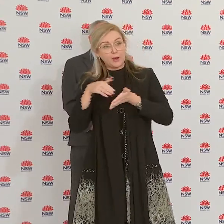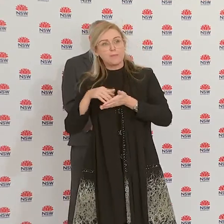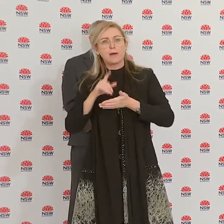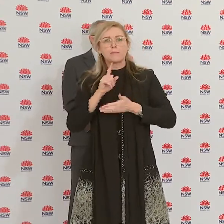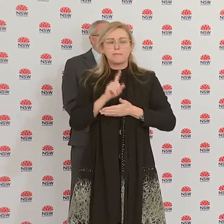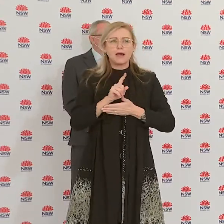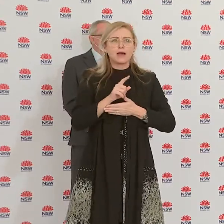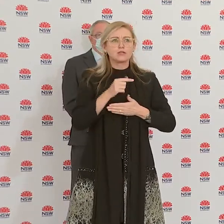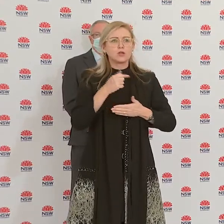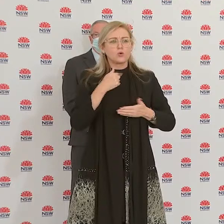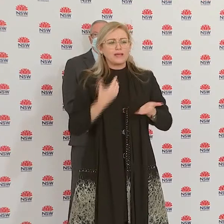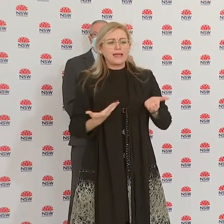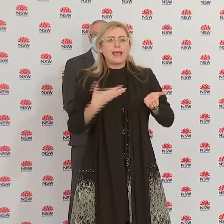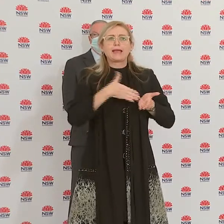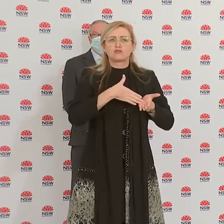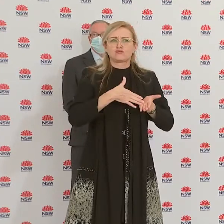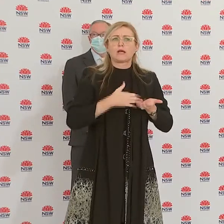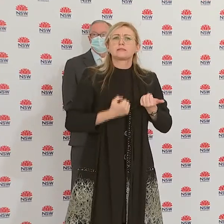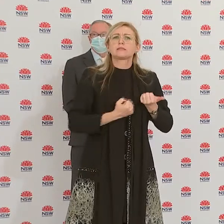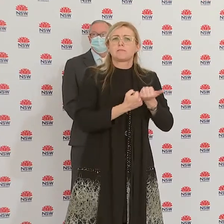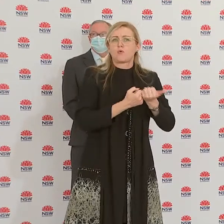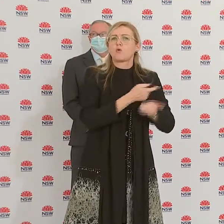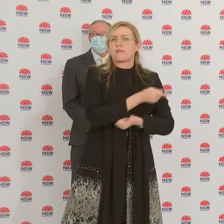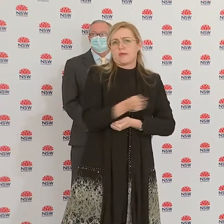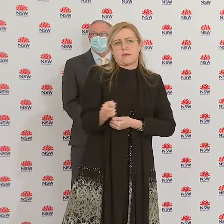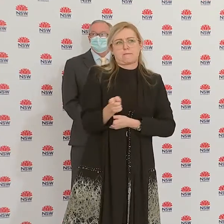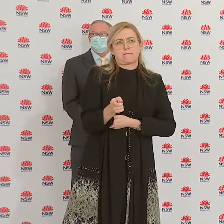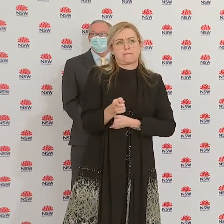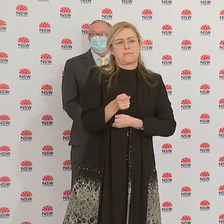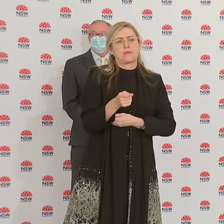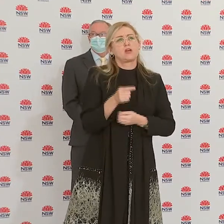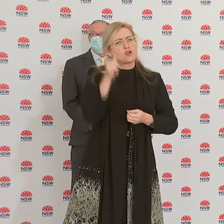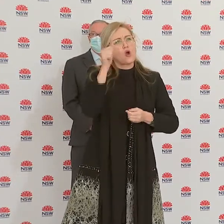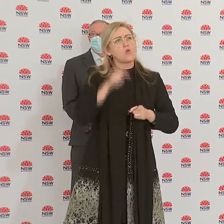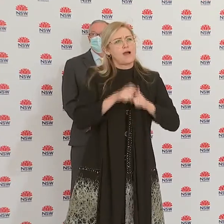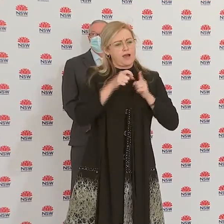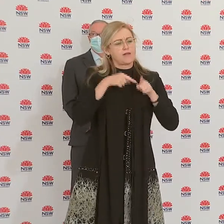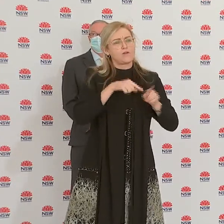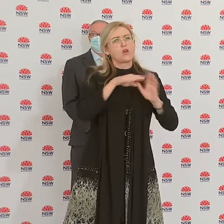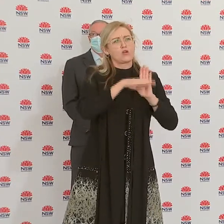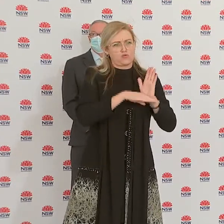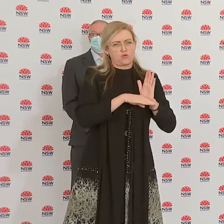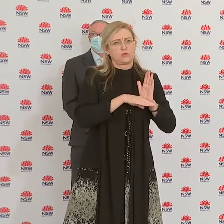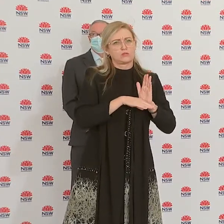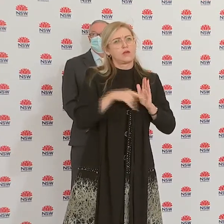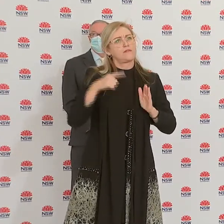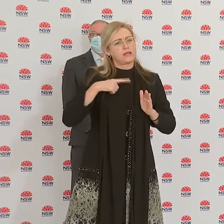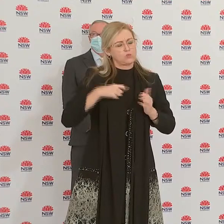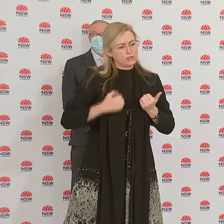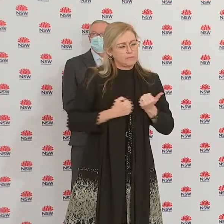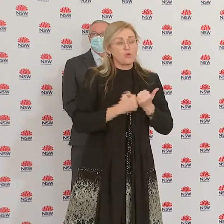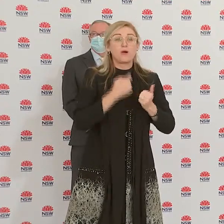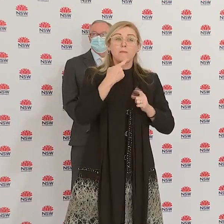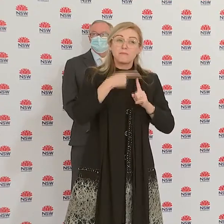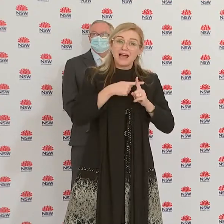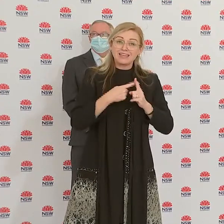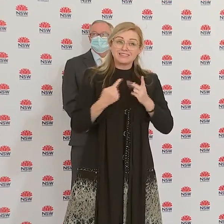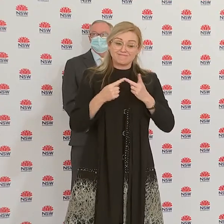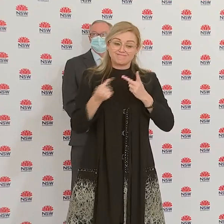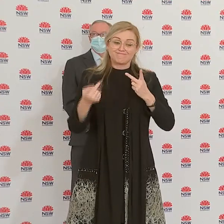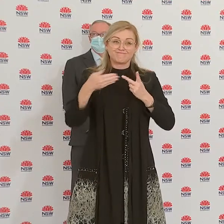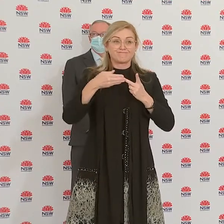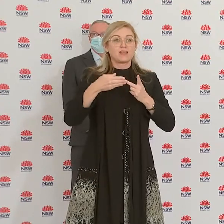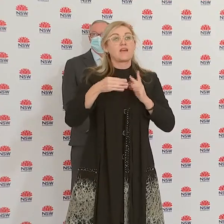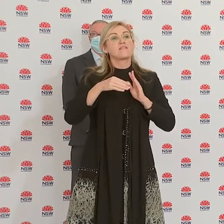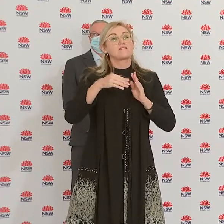systems to enable them to do that. And we're adding vaccine to the mix. And that works, as I've said, in 2 different